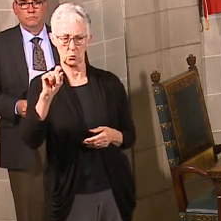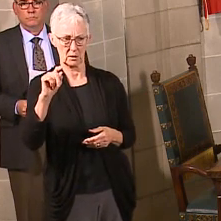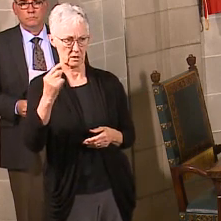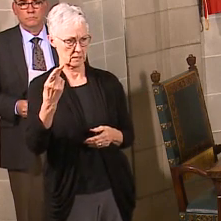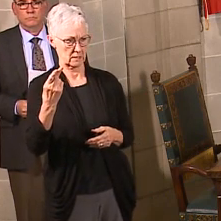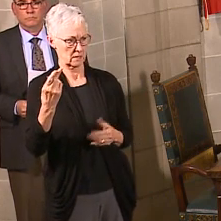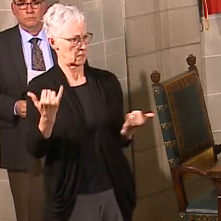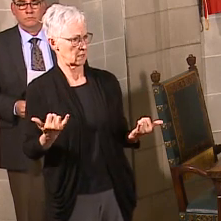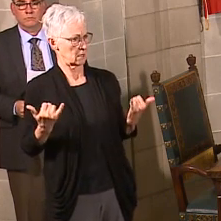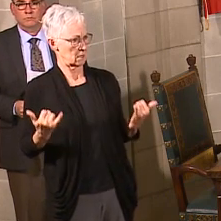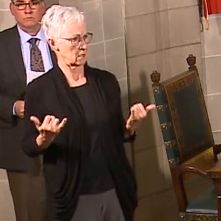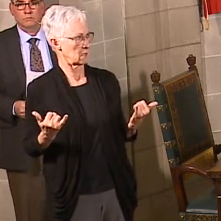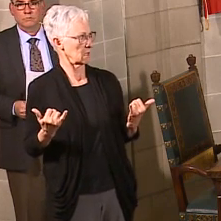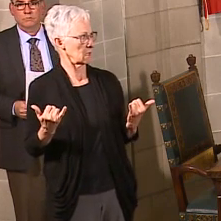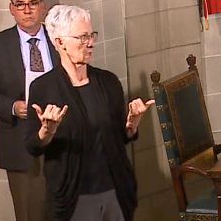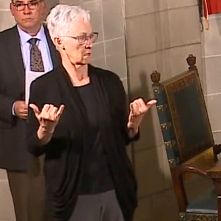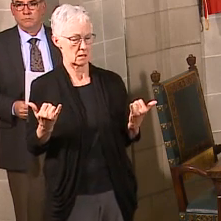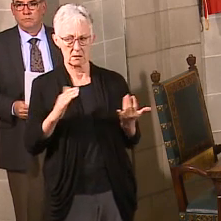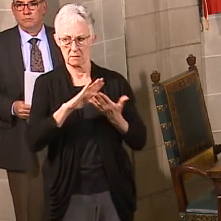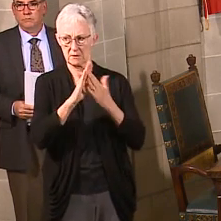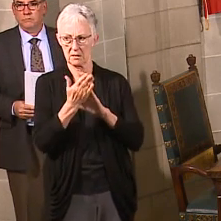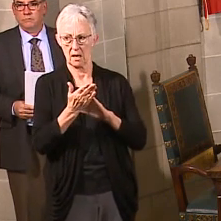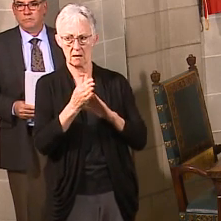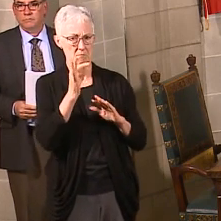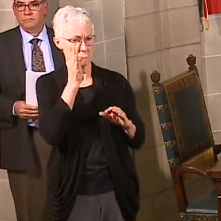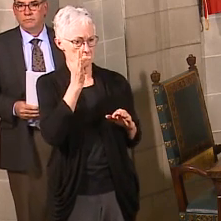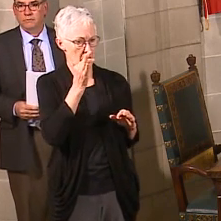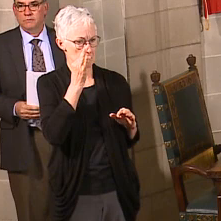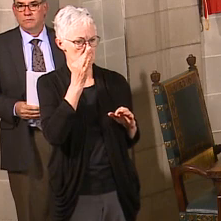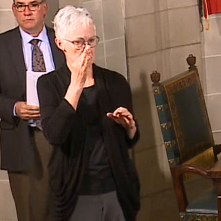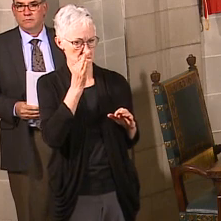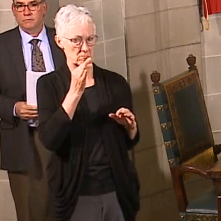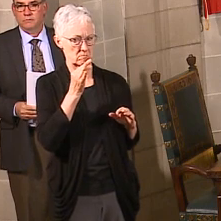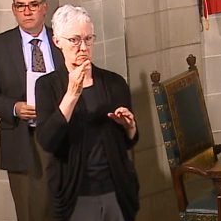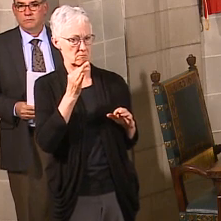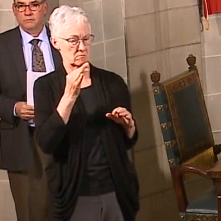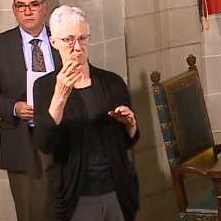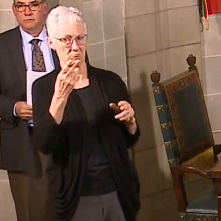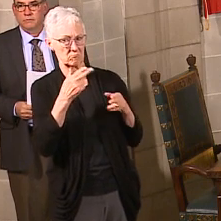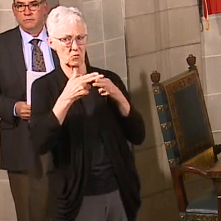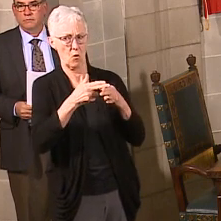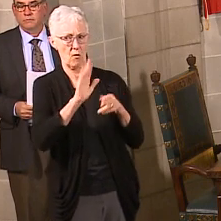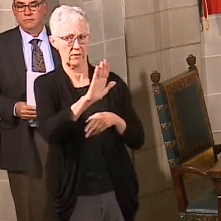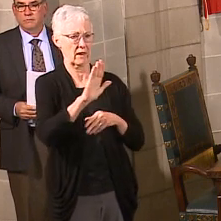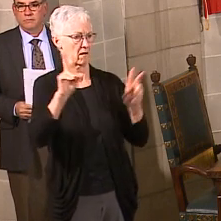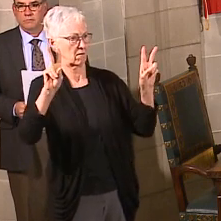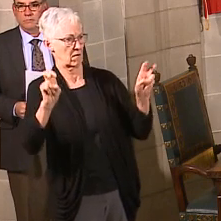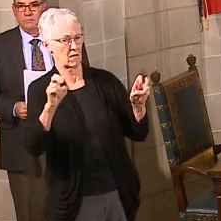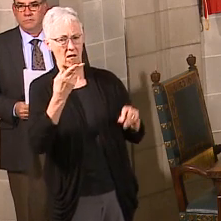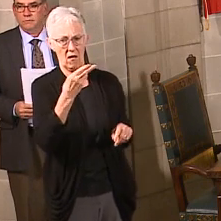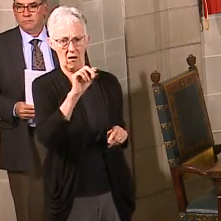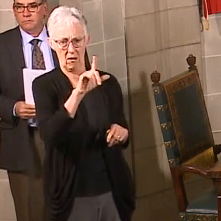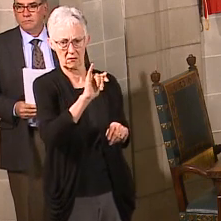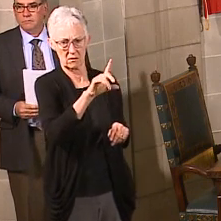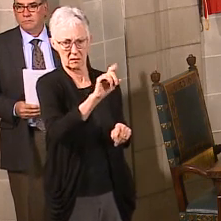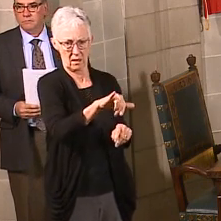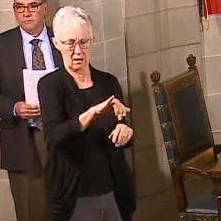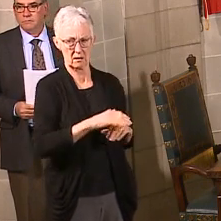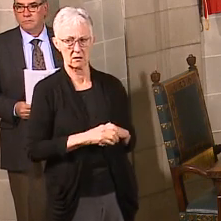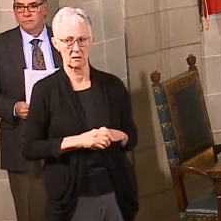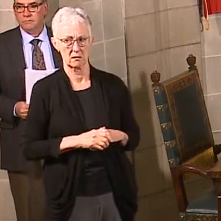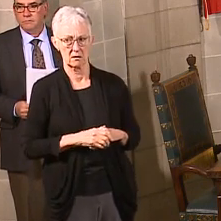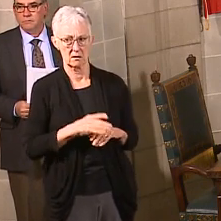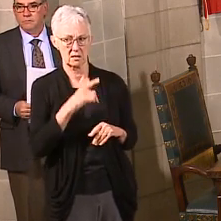some sort of marijuana smokers holiday, and it's important that people know that whether you